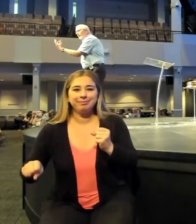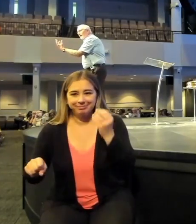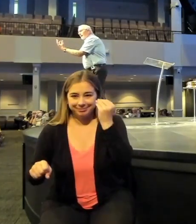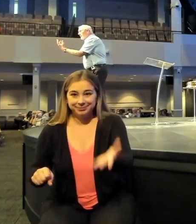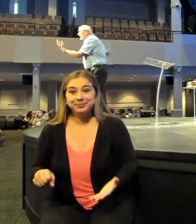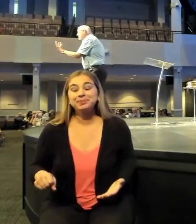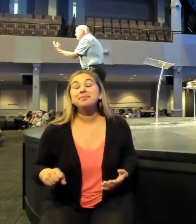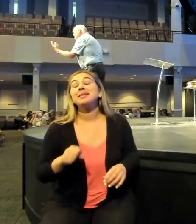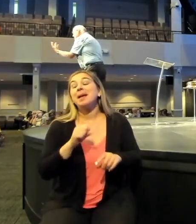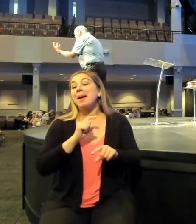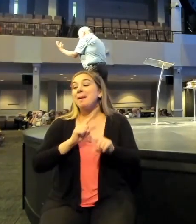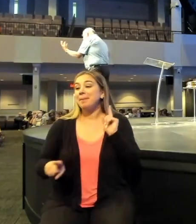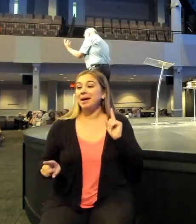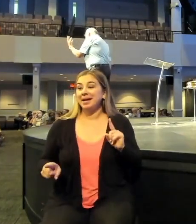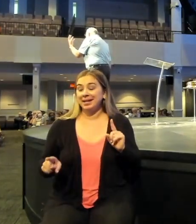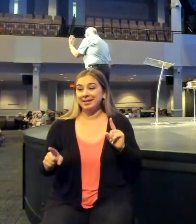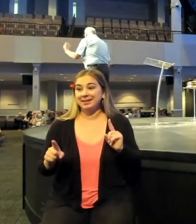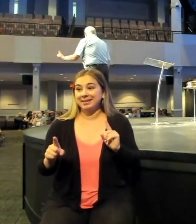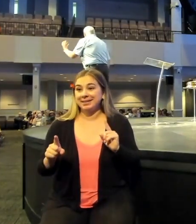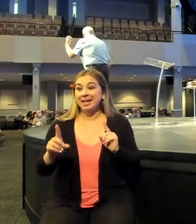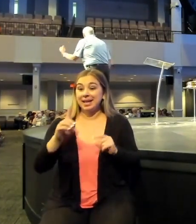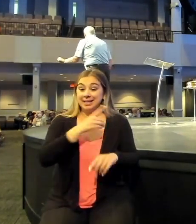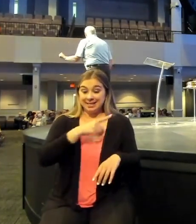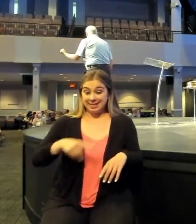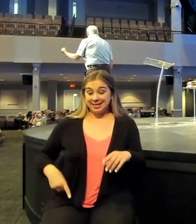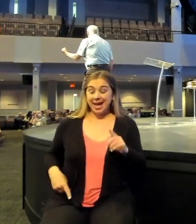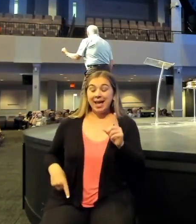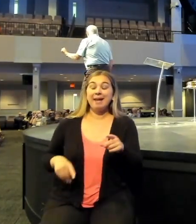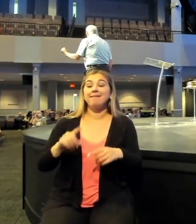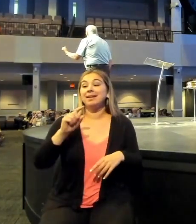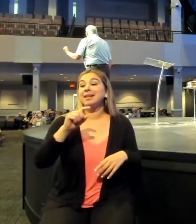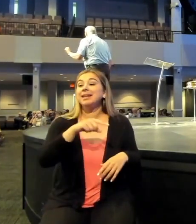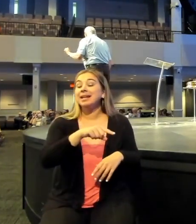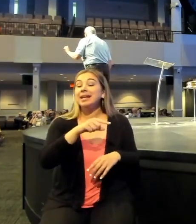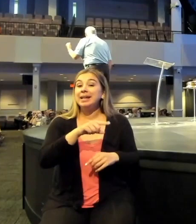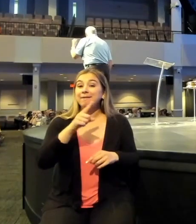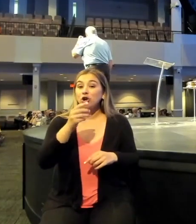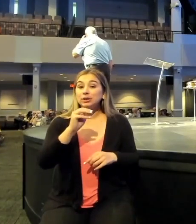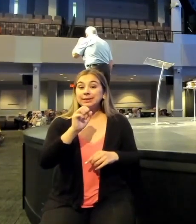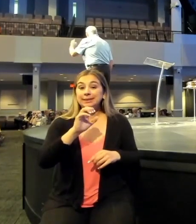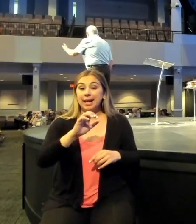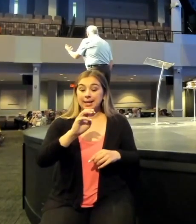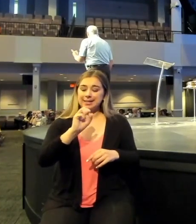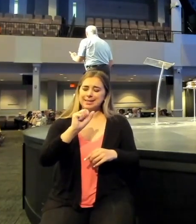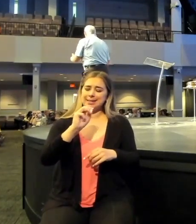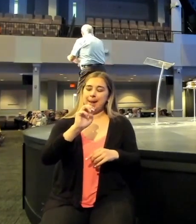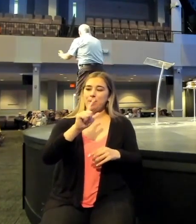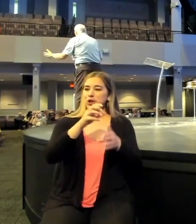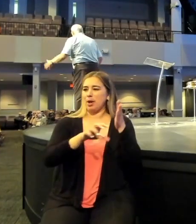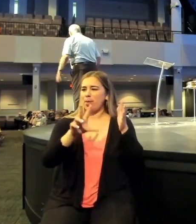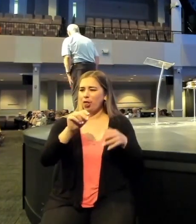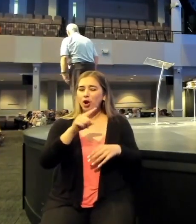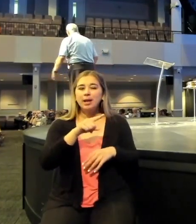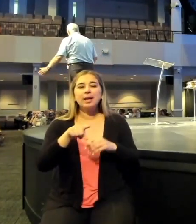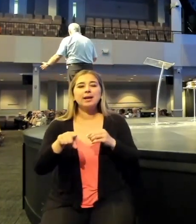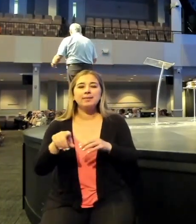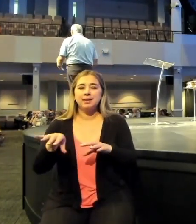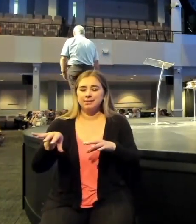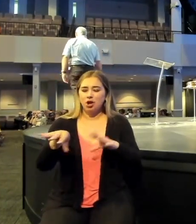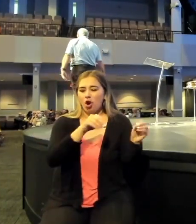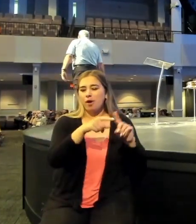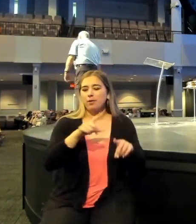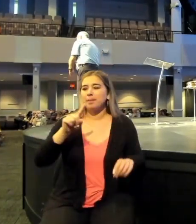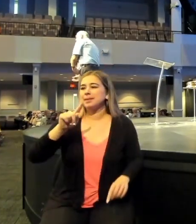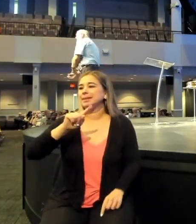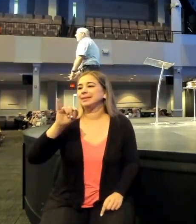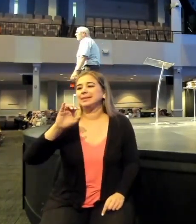today. But David in 1 Samuel chapter 30, he'd been away from his little village called Ziklag. He comes